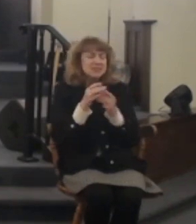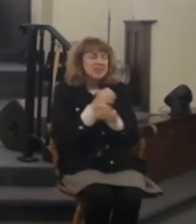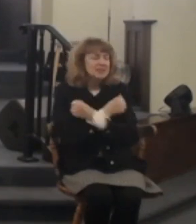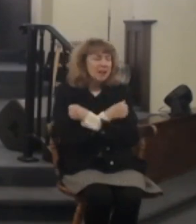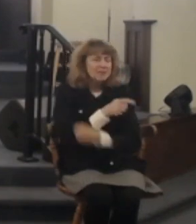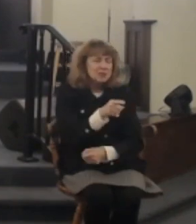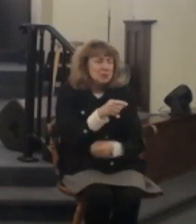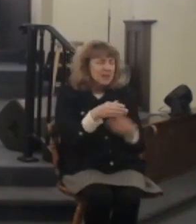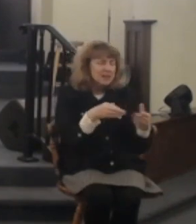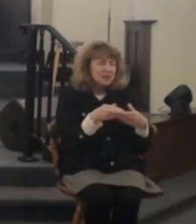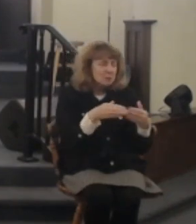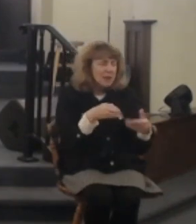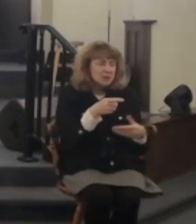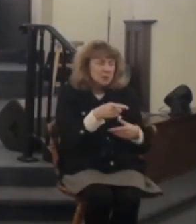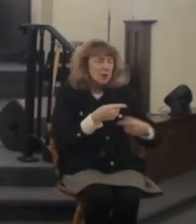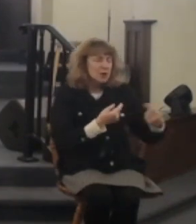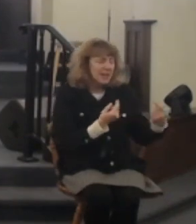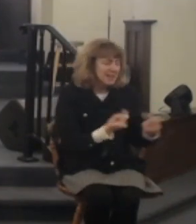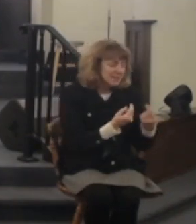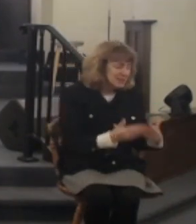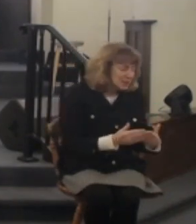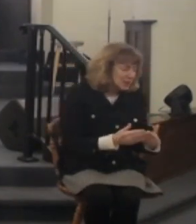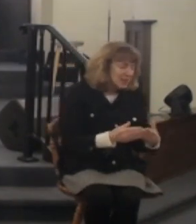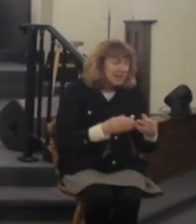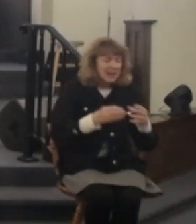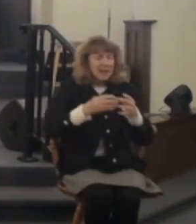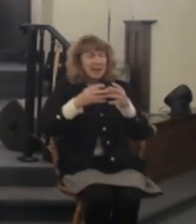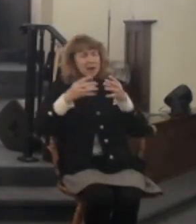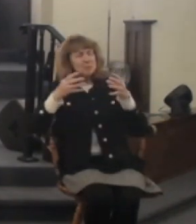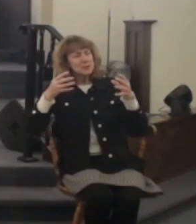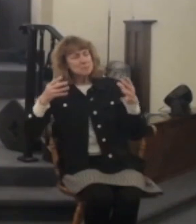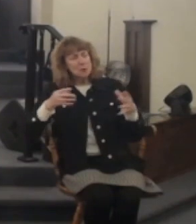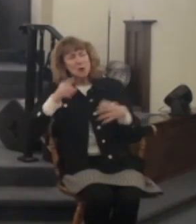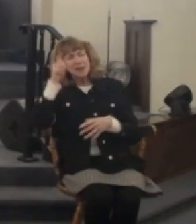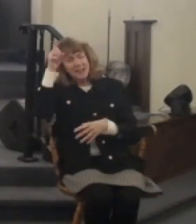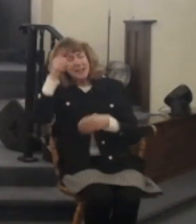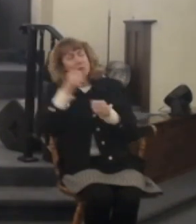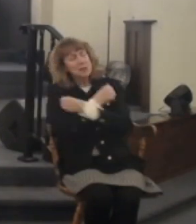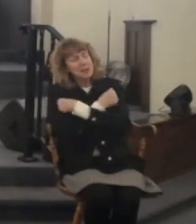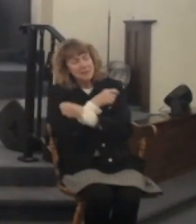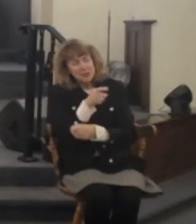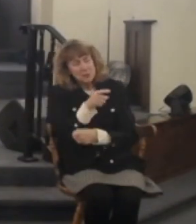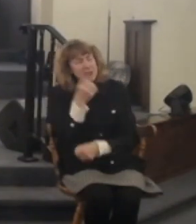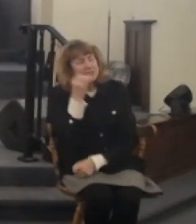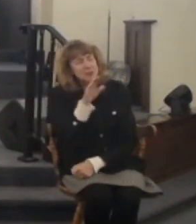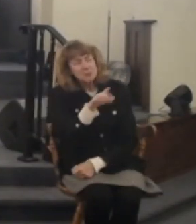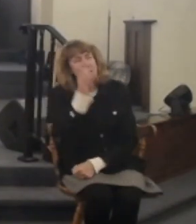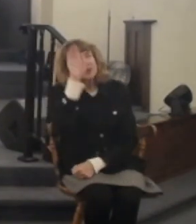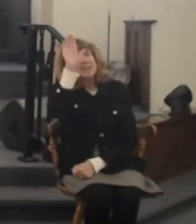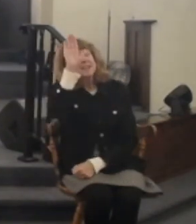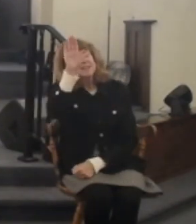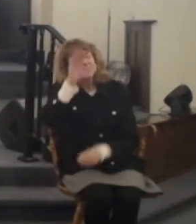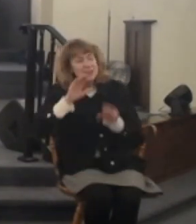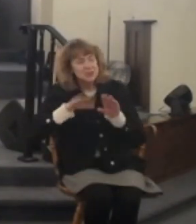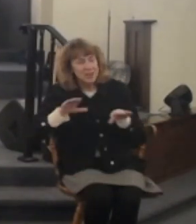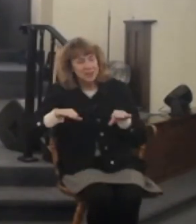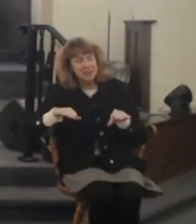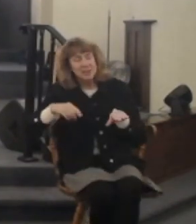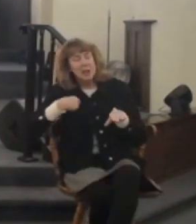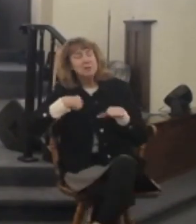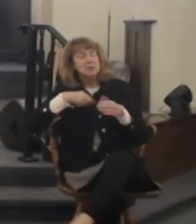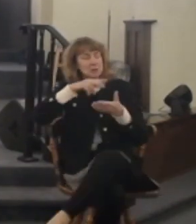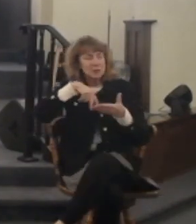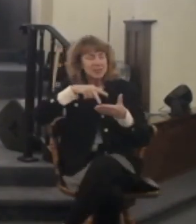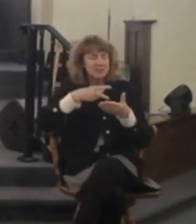sinner, and how much more after you're his child. So I'll read this scripture. It